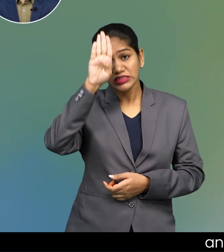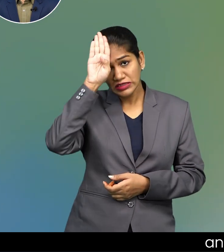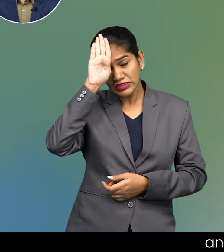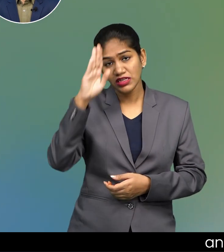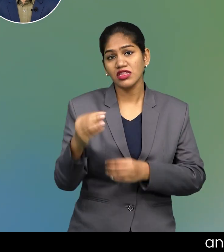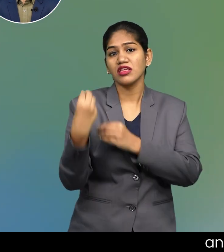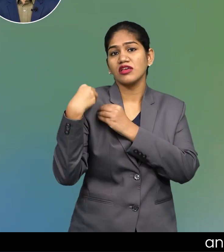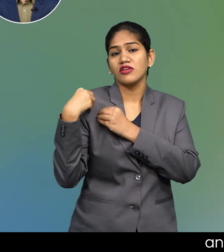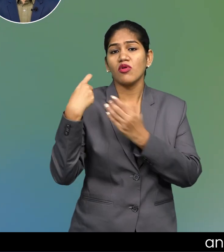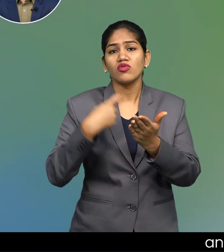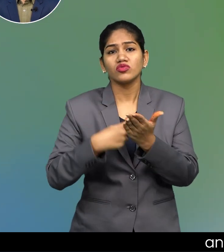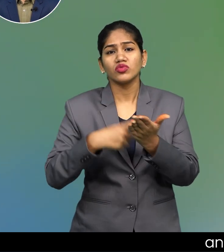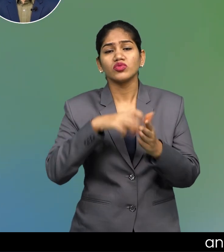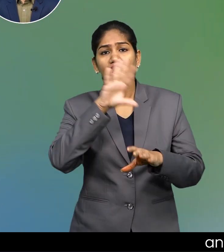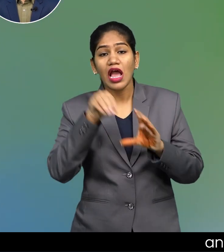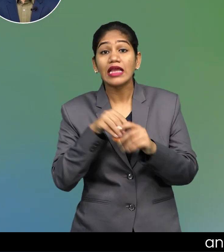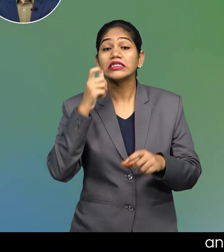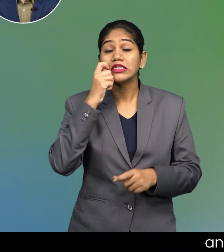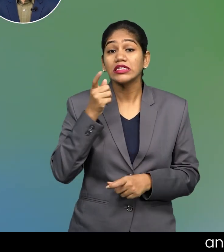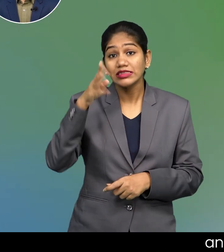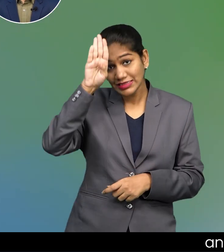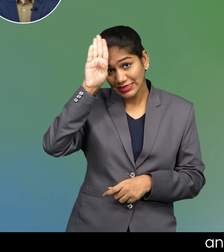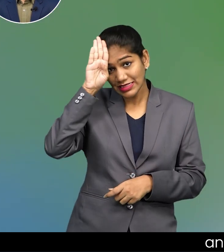his ministers.